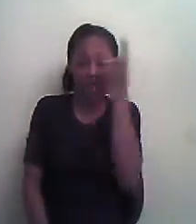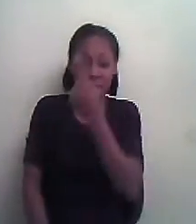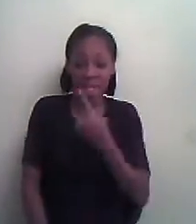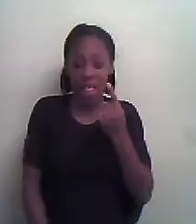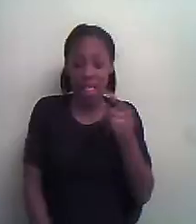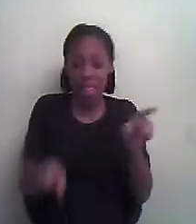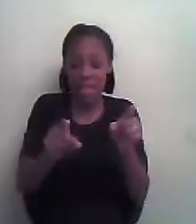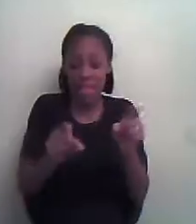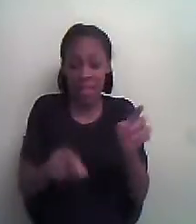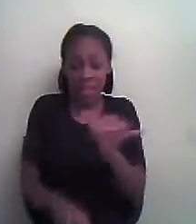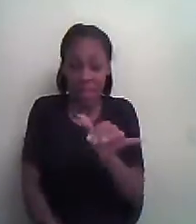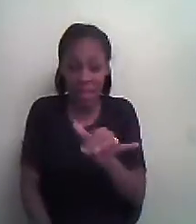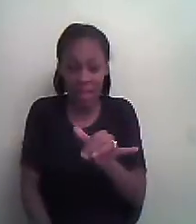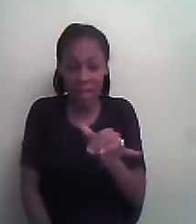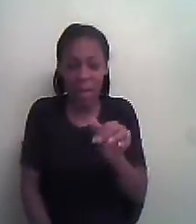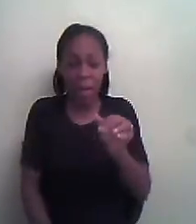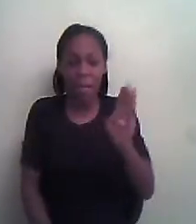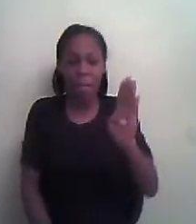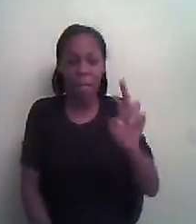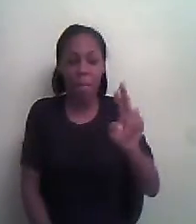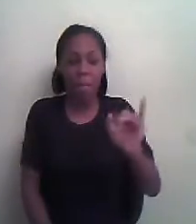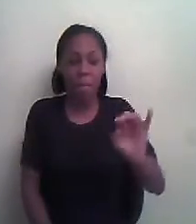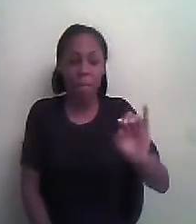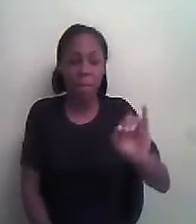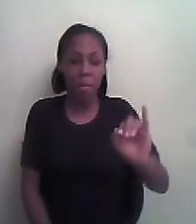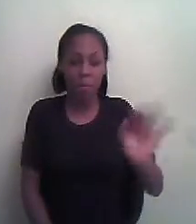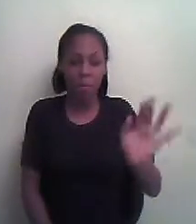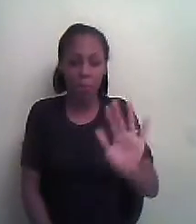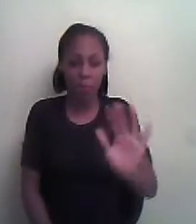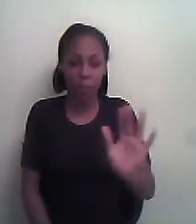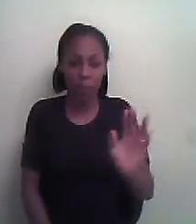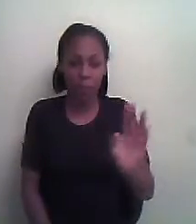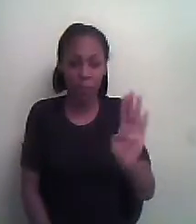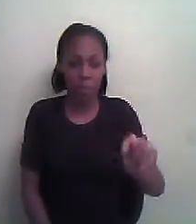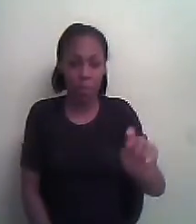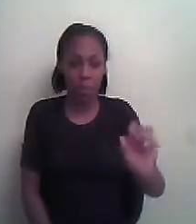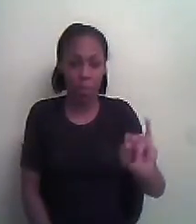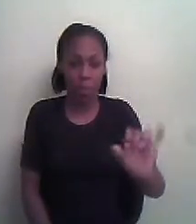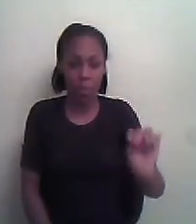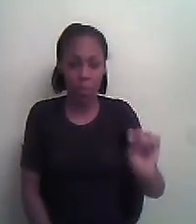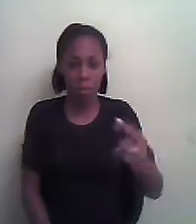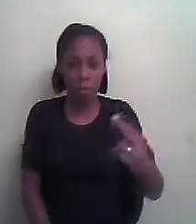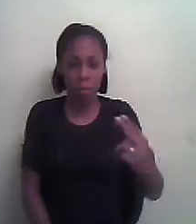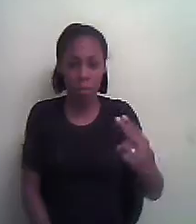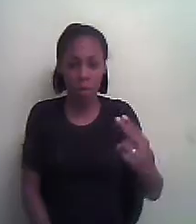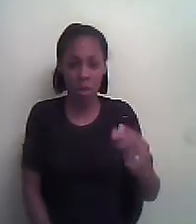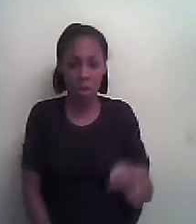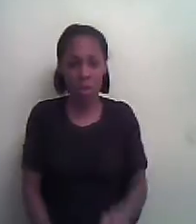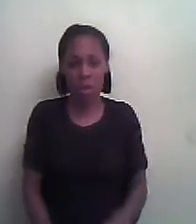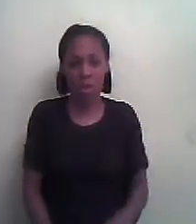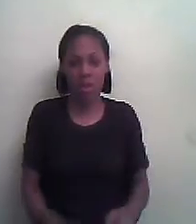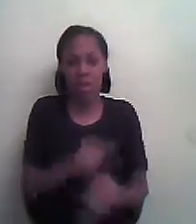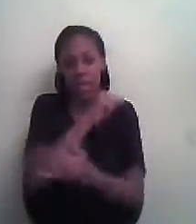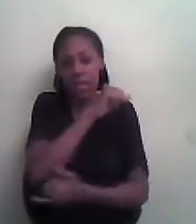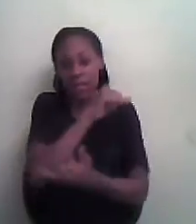because you will see a big fireplace, red brick, with a big oak beam across. Now, on